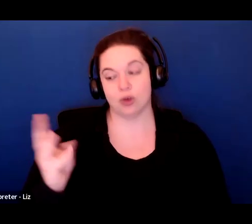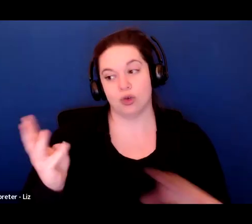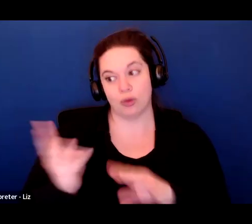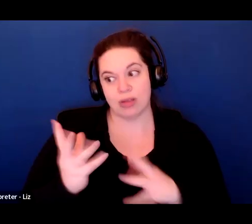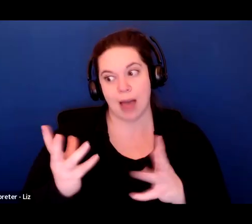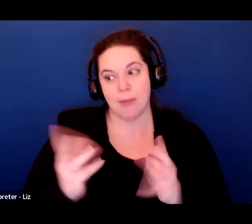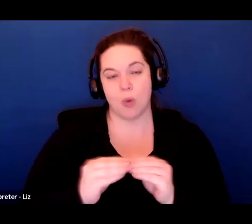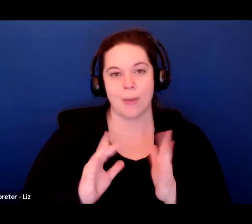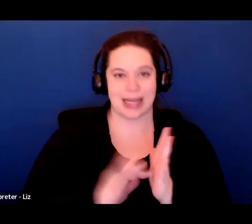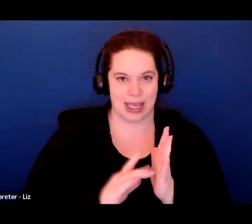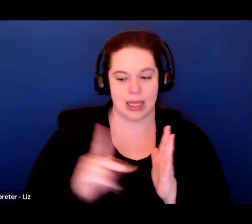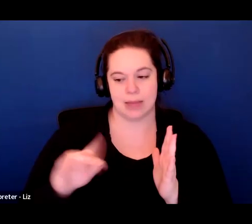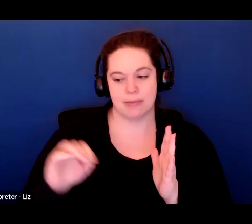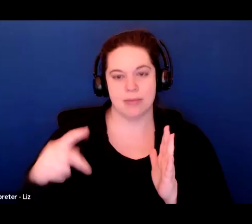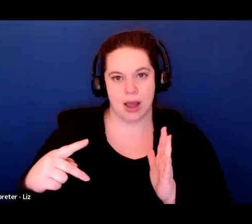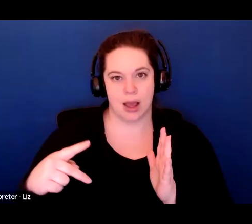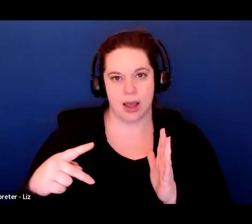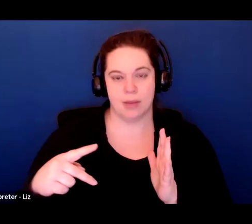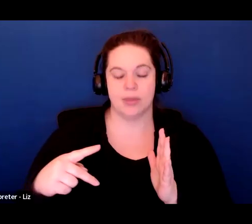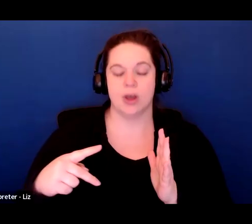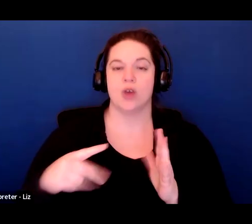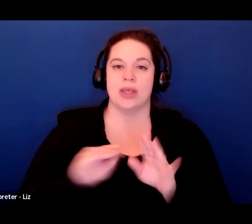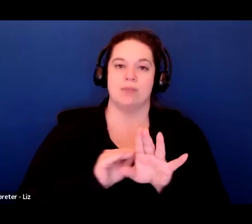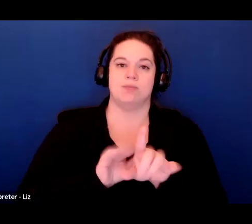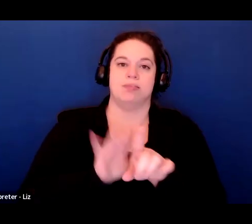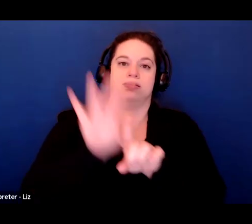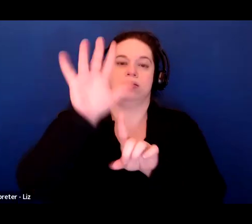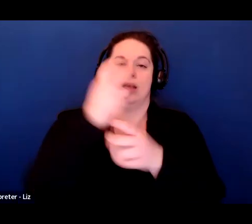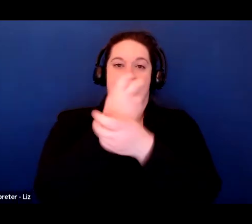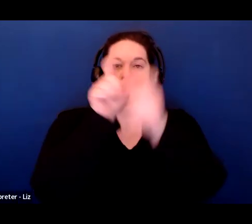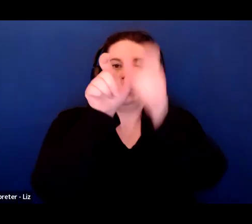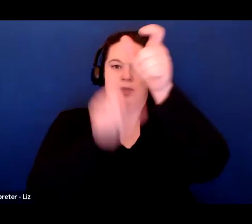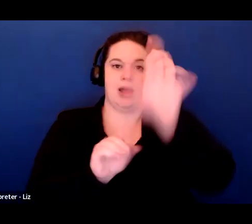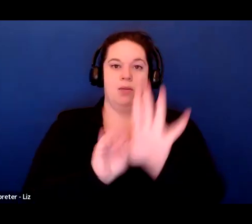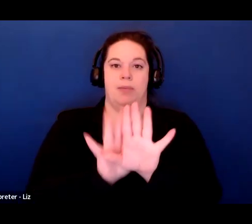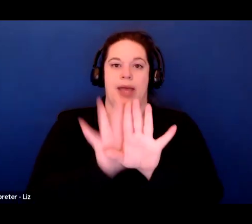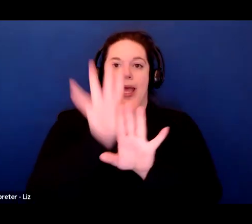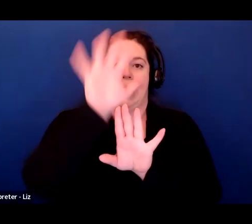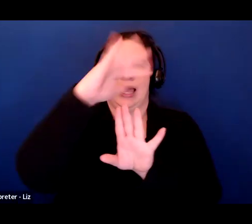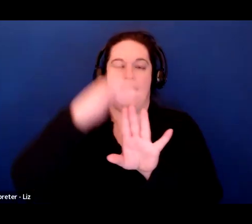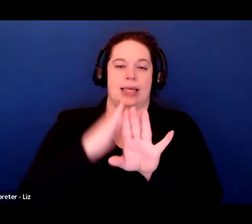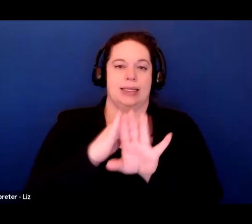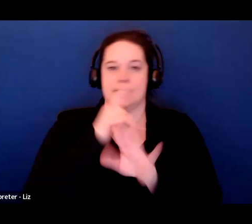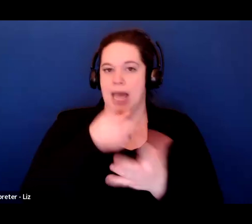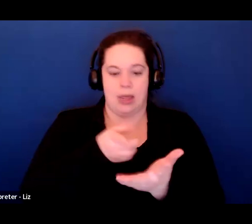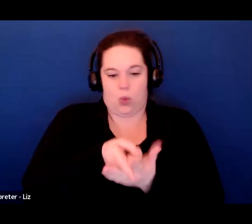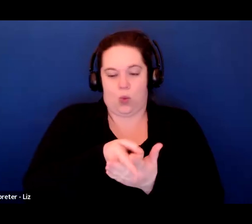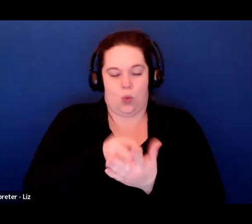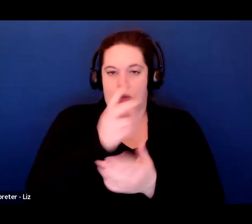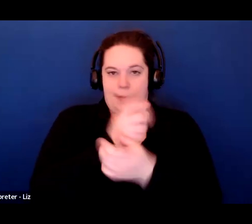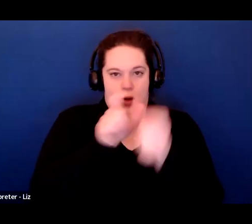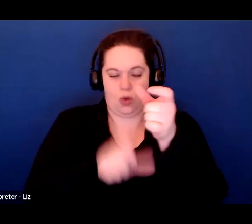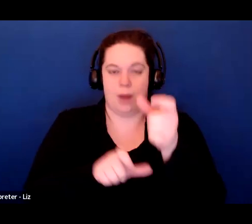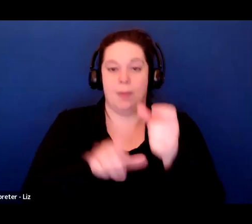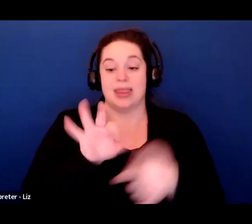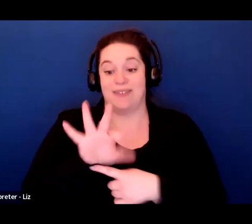medication because the pump bathes the spinal cord. The pump doesn't go into the spinal cord, it bathes the spinal cord. So the fluid that the spinal